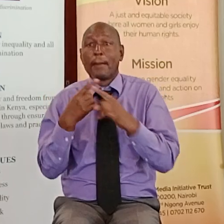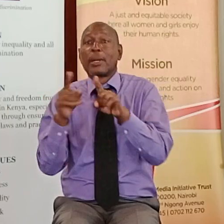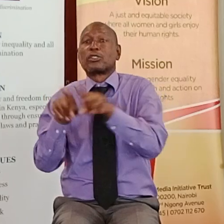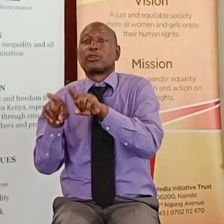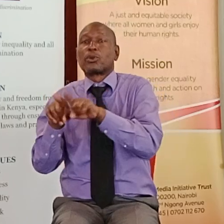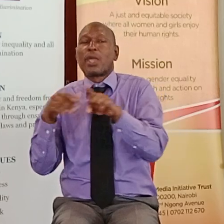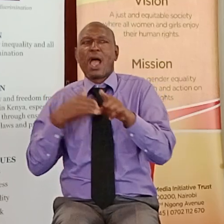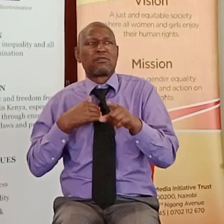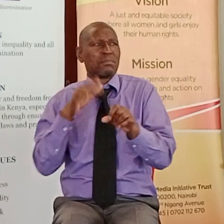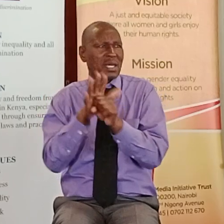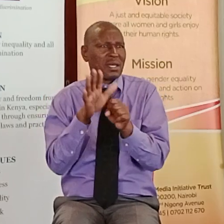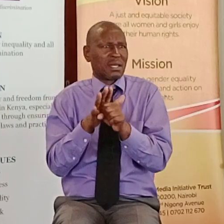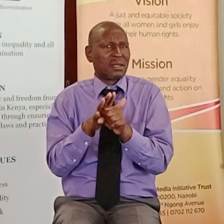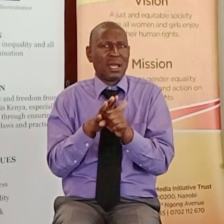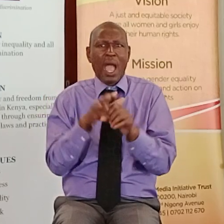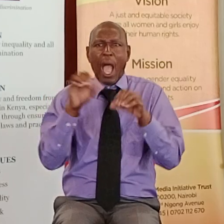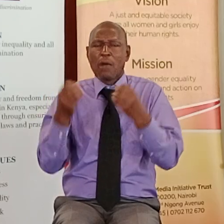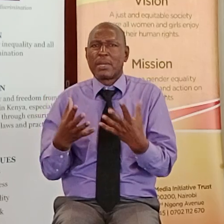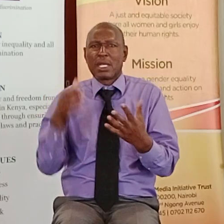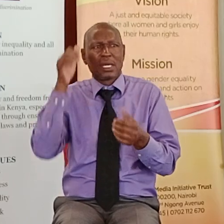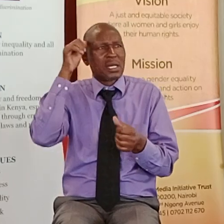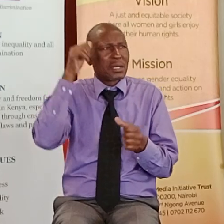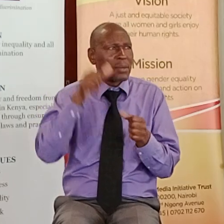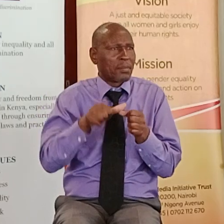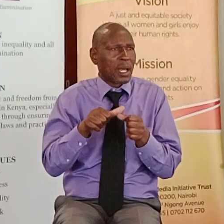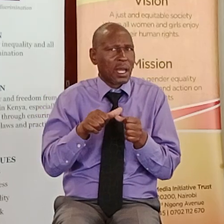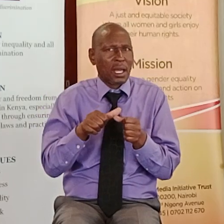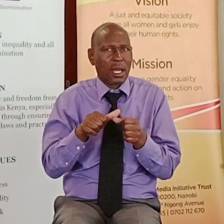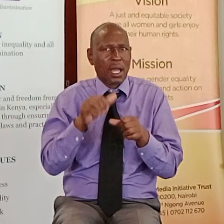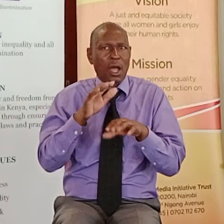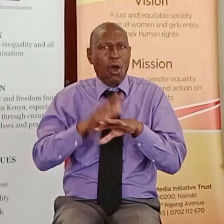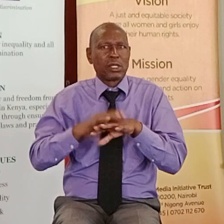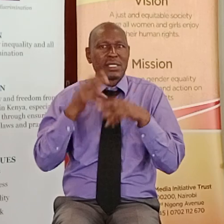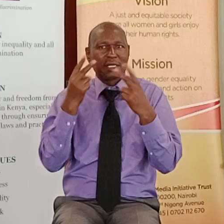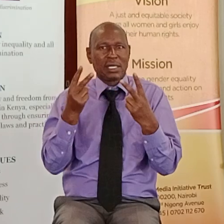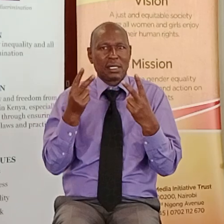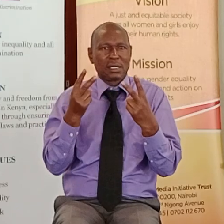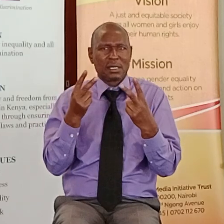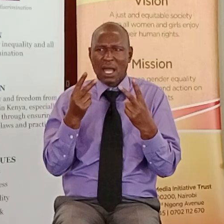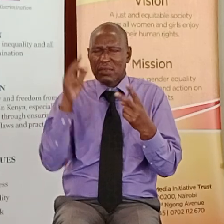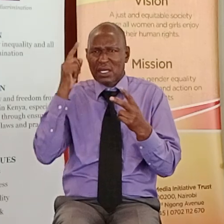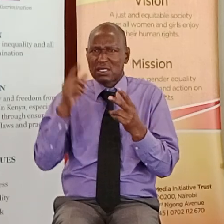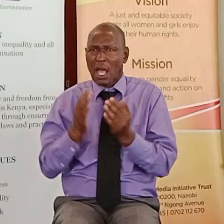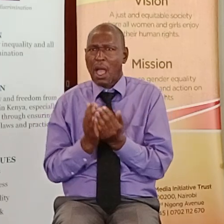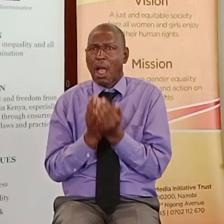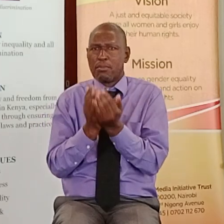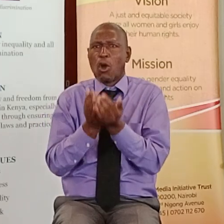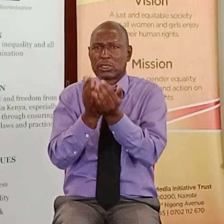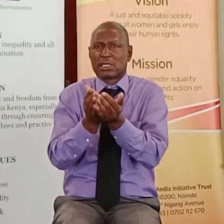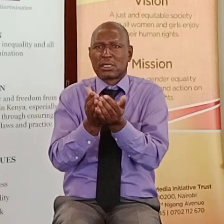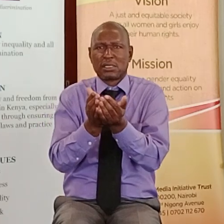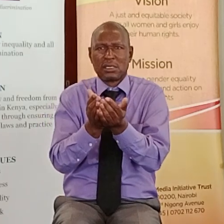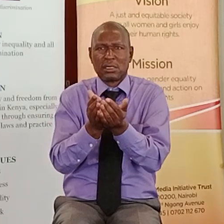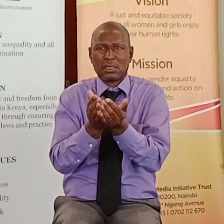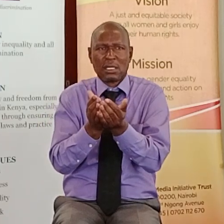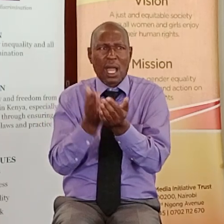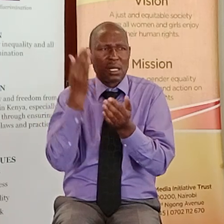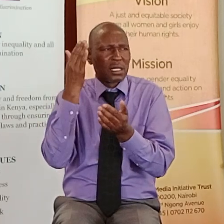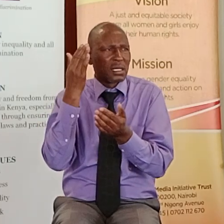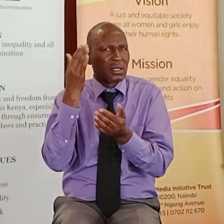affected. How many of you remember seeing someone on a boat? Was it in Situsuru? Yes. Or, you know, it was a sight